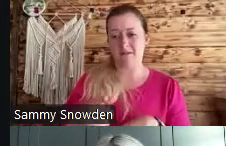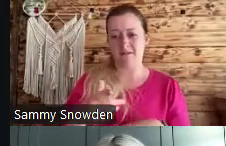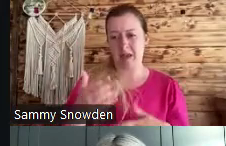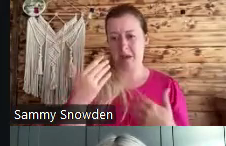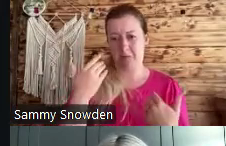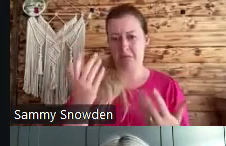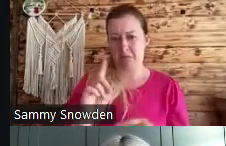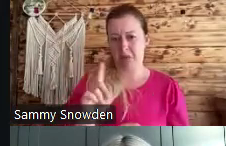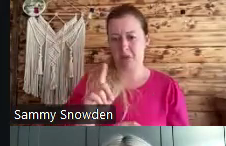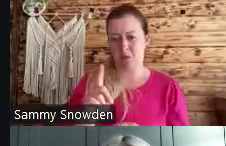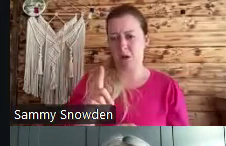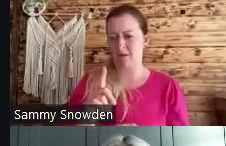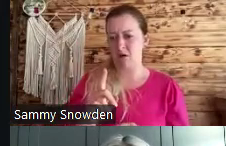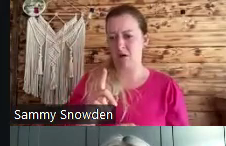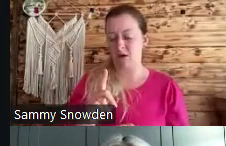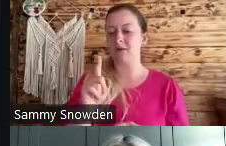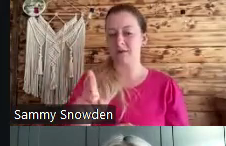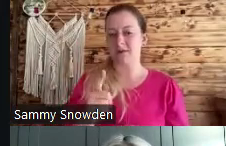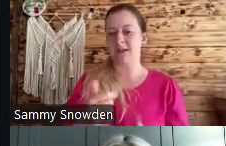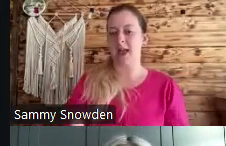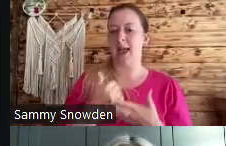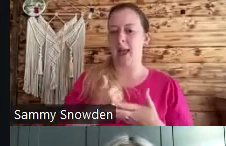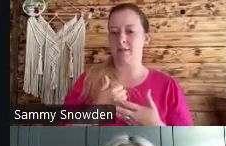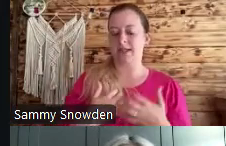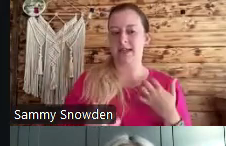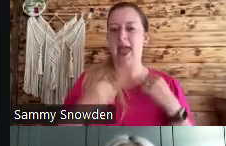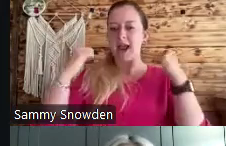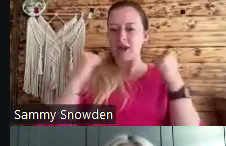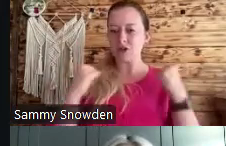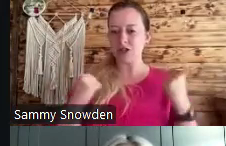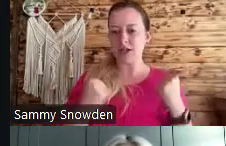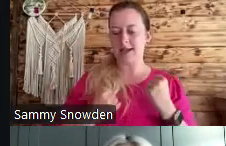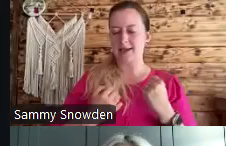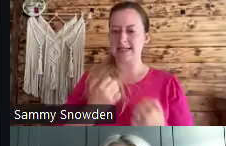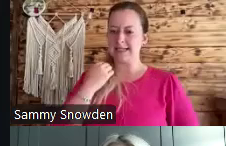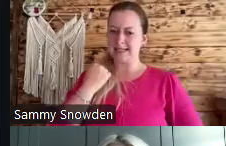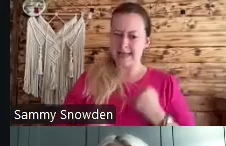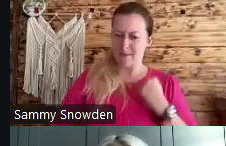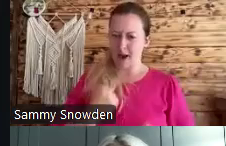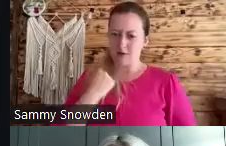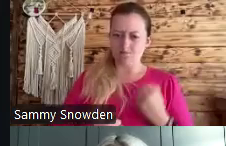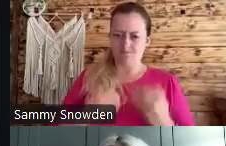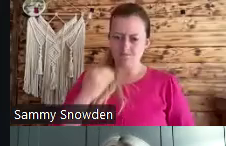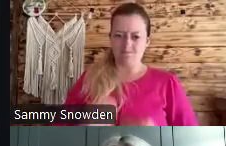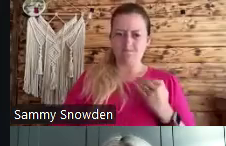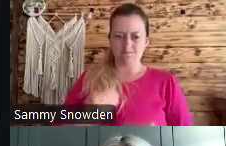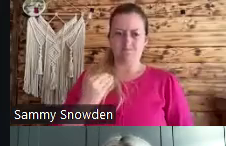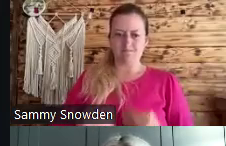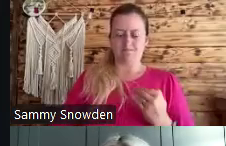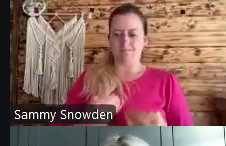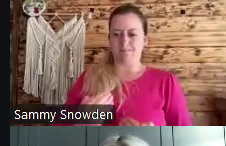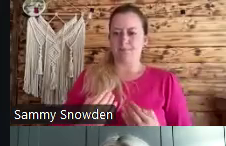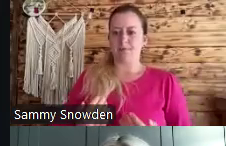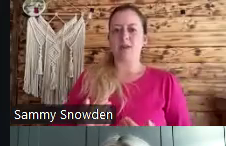for energy and stamina, it helps to really increase the productivity of the mitochondria in the cell,